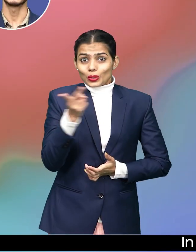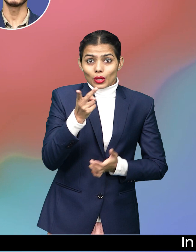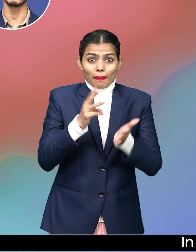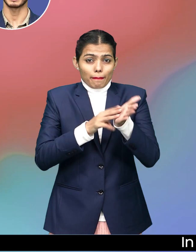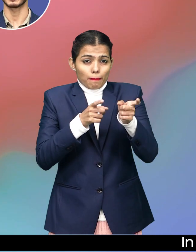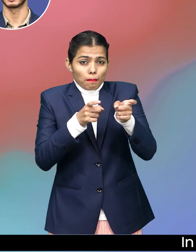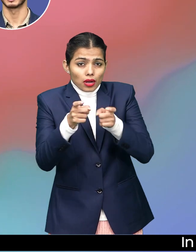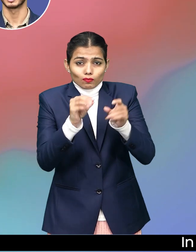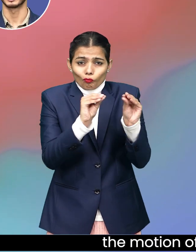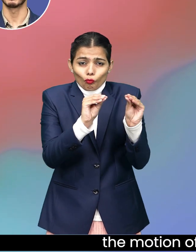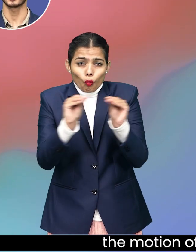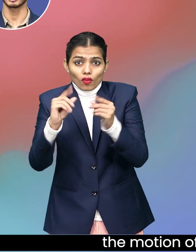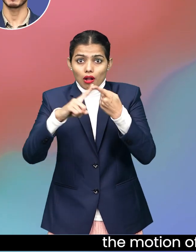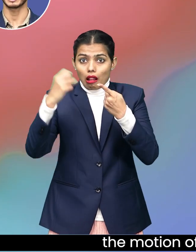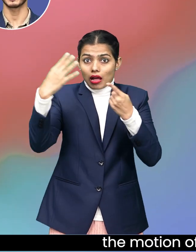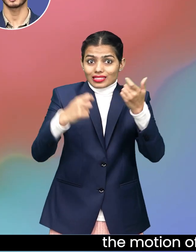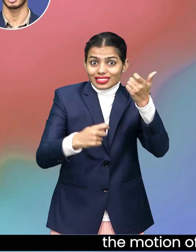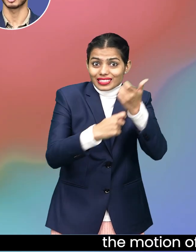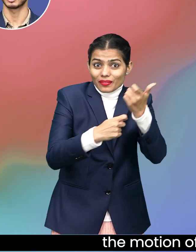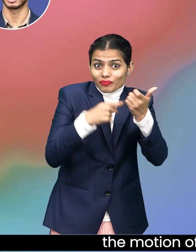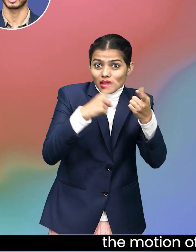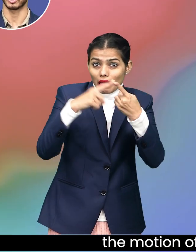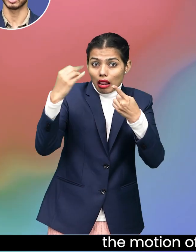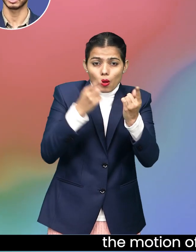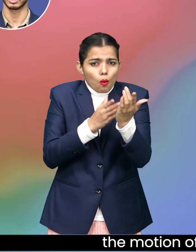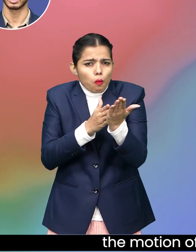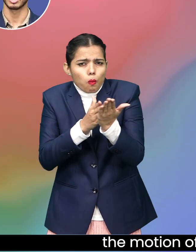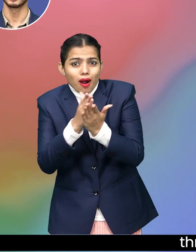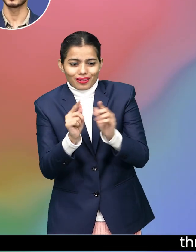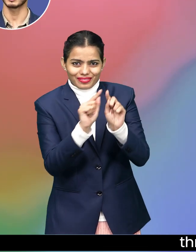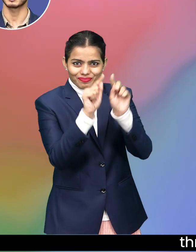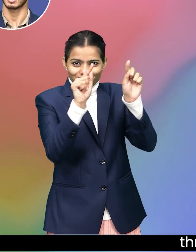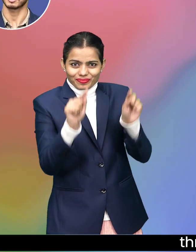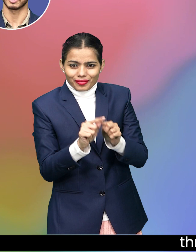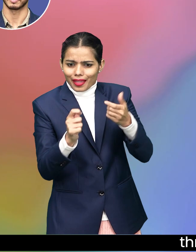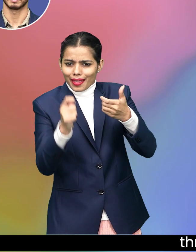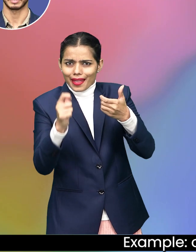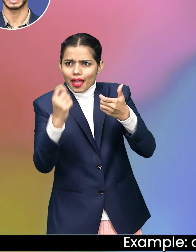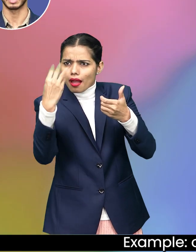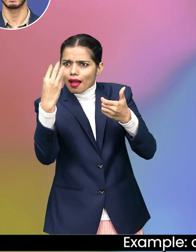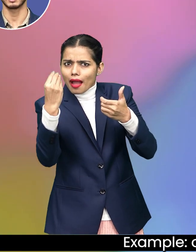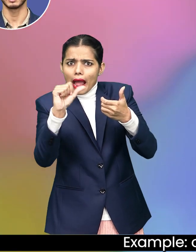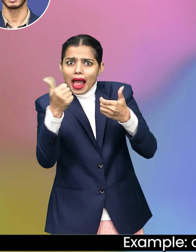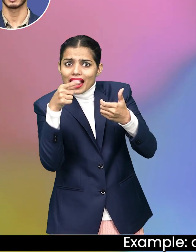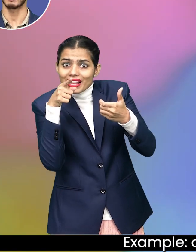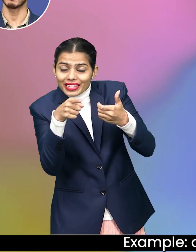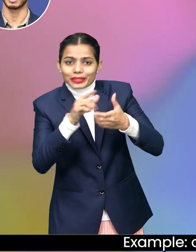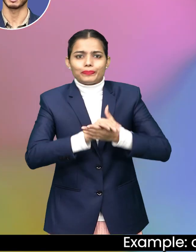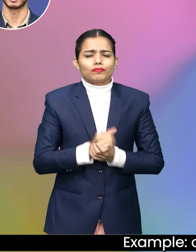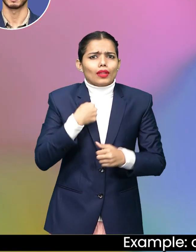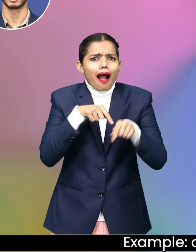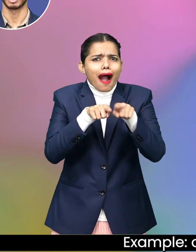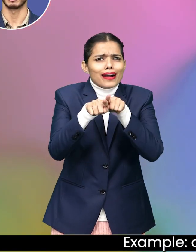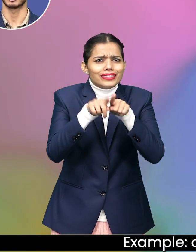In a similar manner, the motion of electric charges electrons through a conductor, example copper